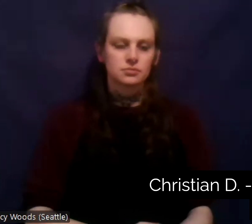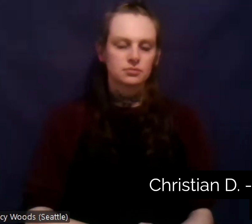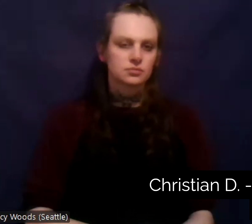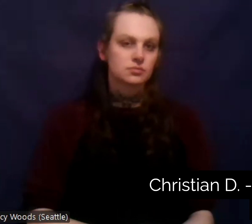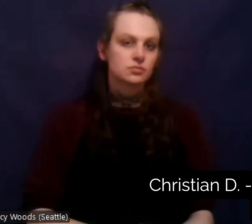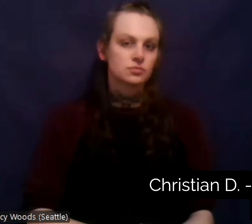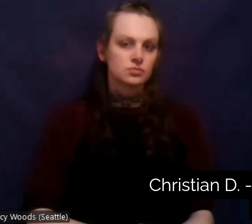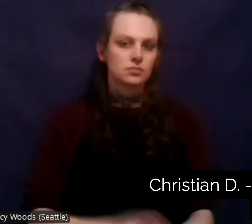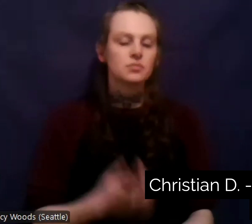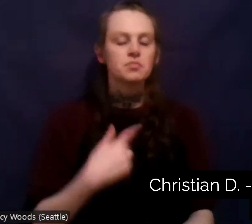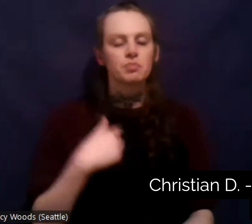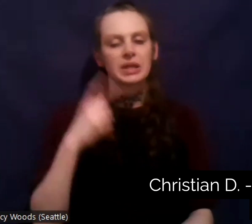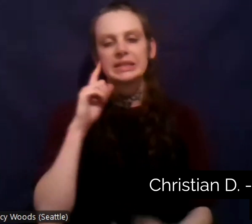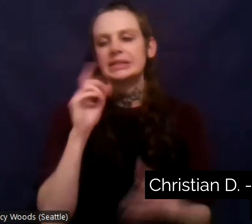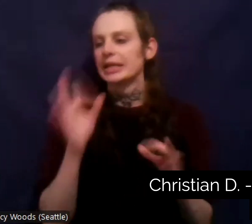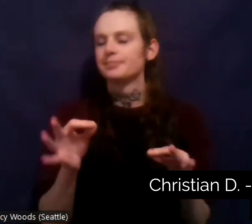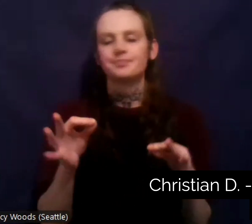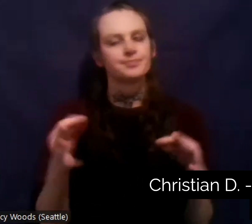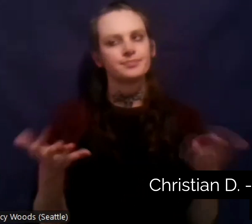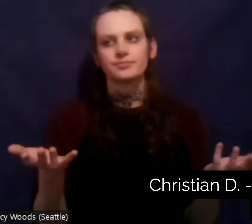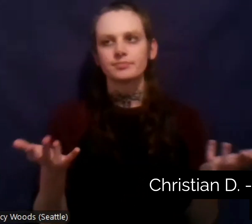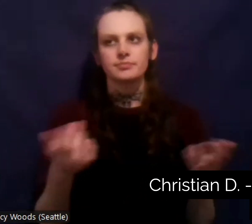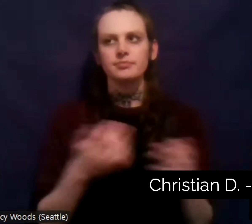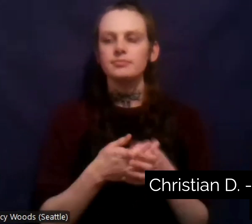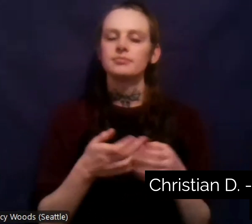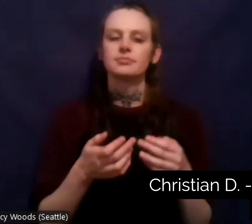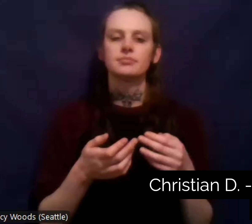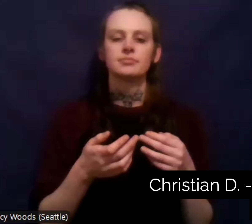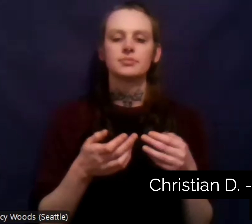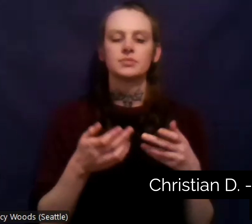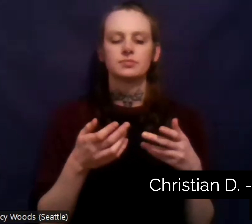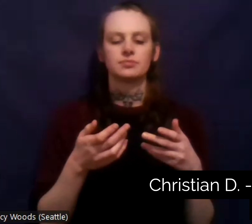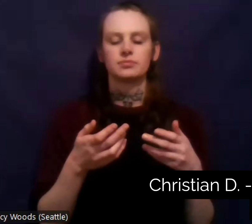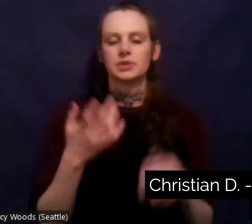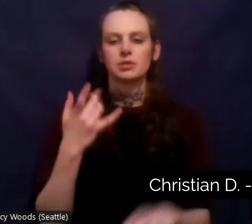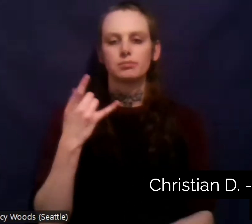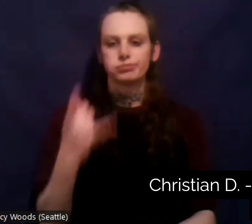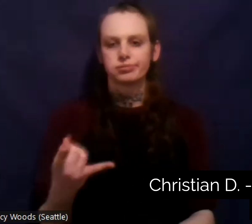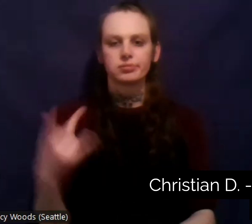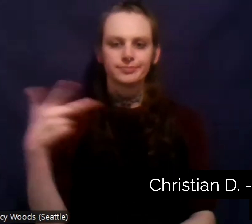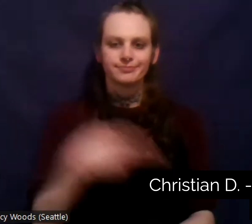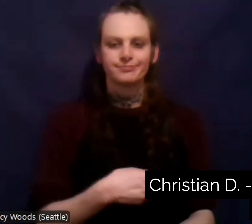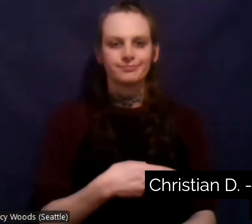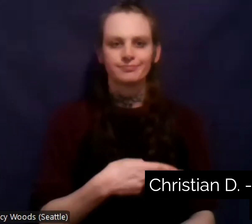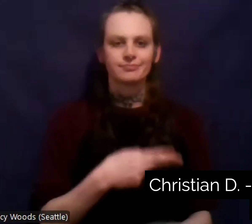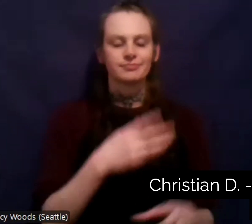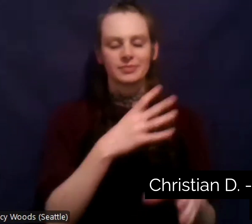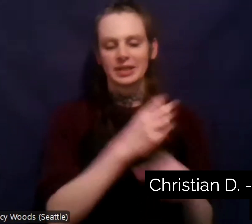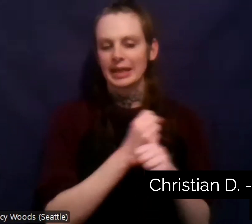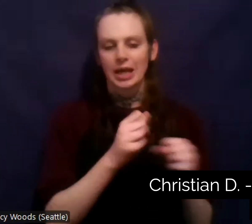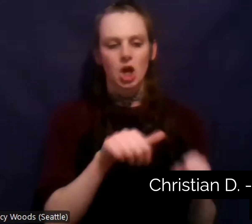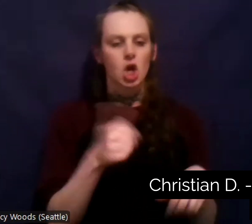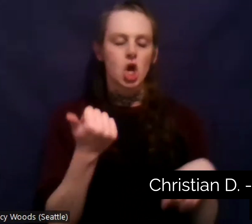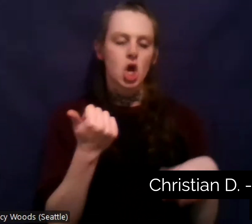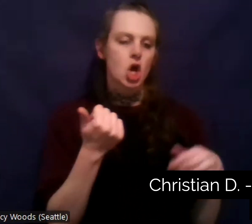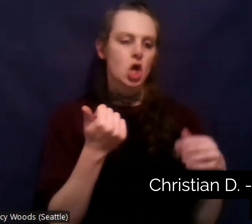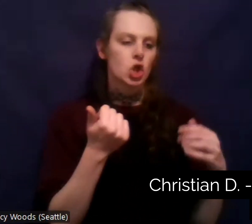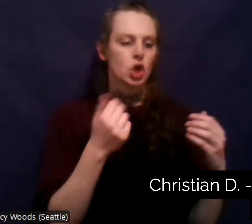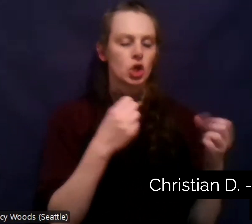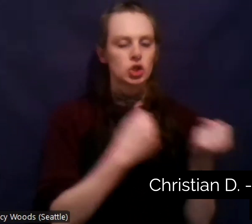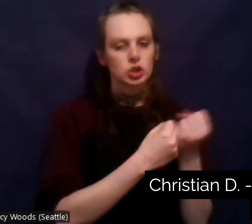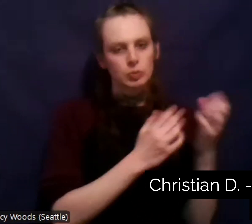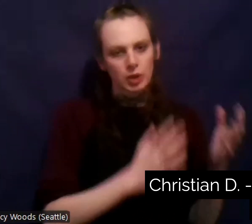to cut the crap, get another sponsor, and work the steps as much as I can